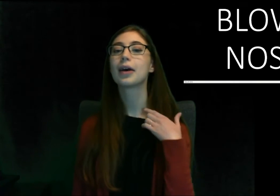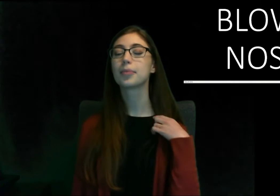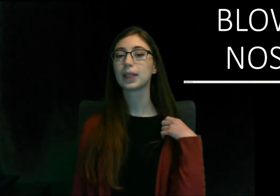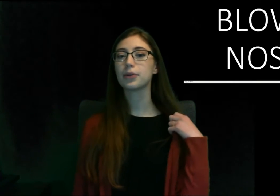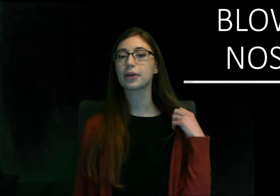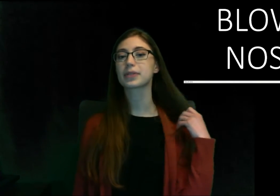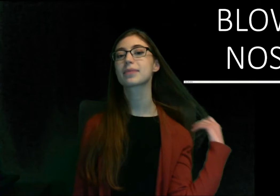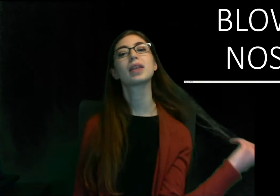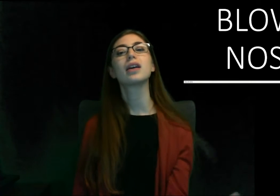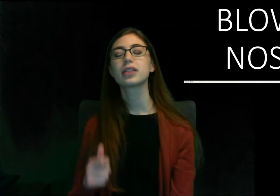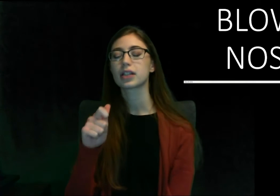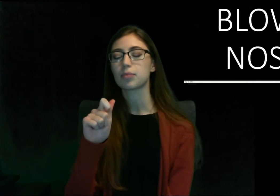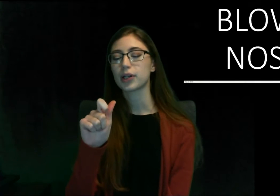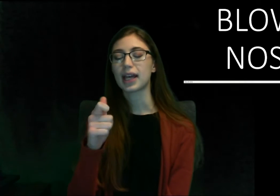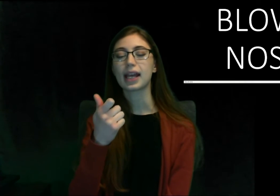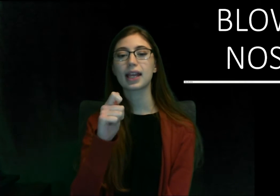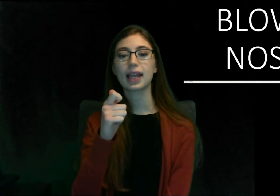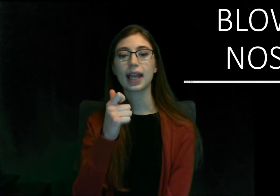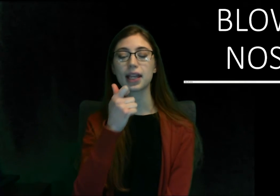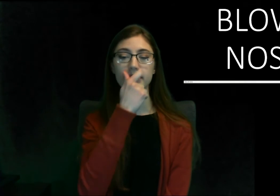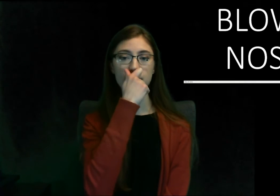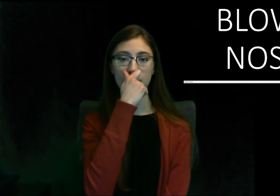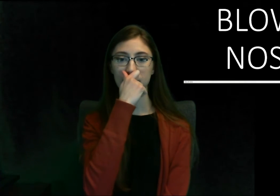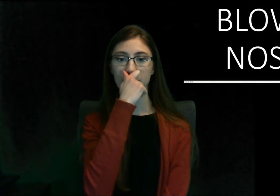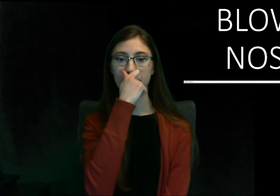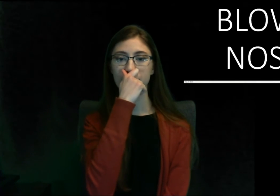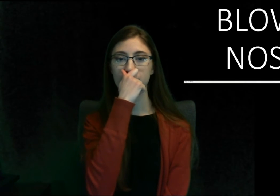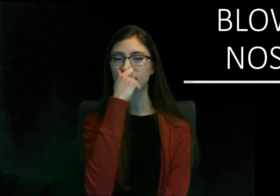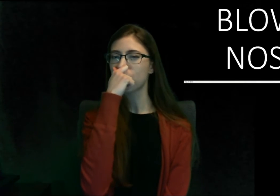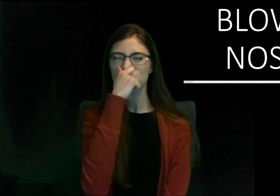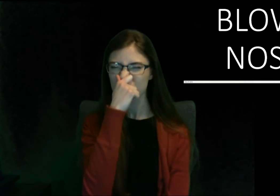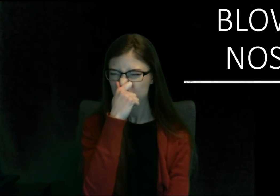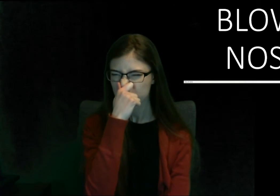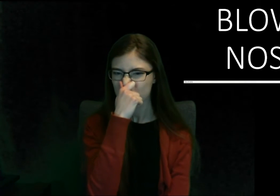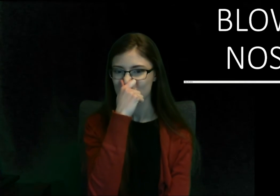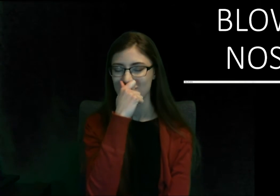Blow nose. So you're going to put that A hand shape up near your nose and go.